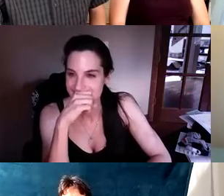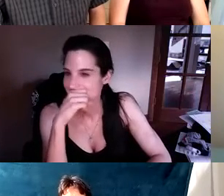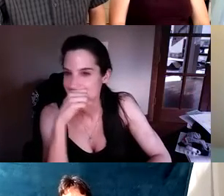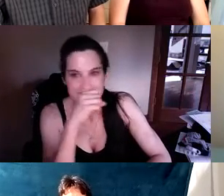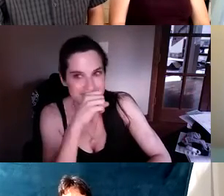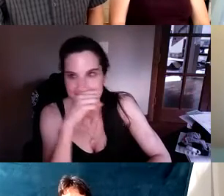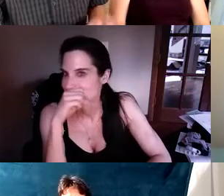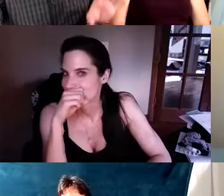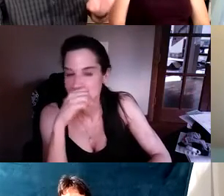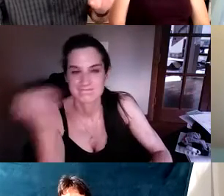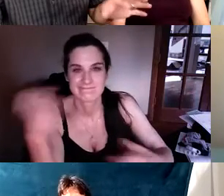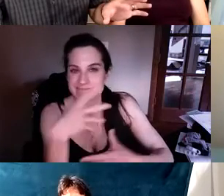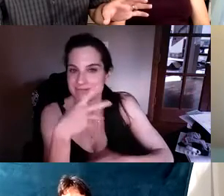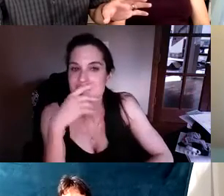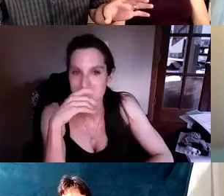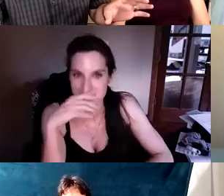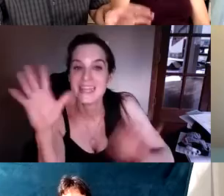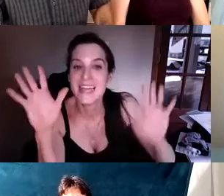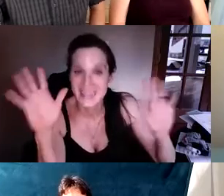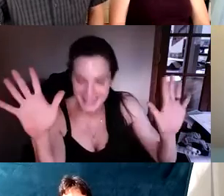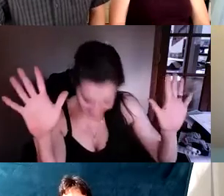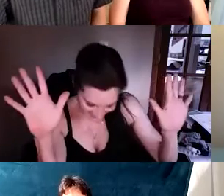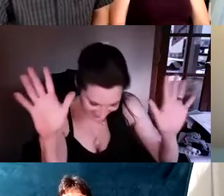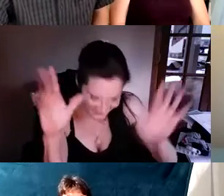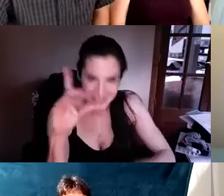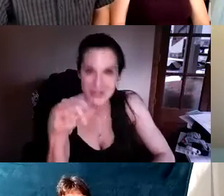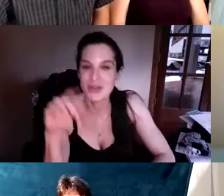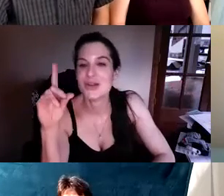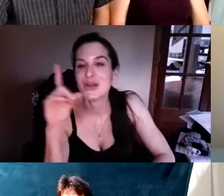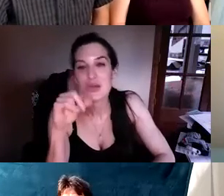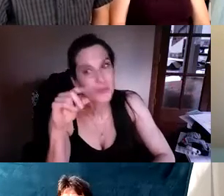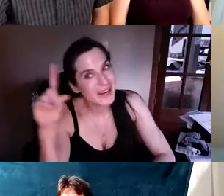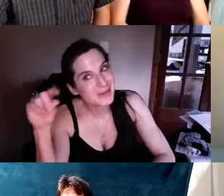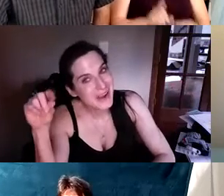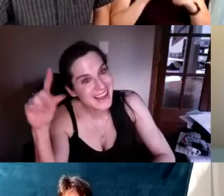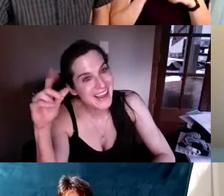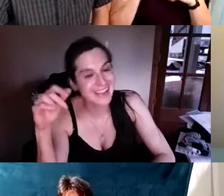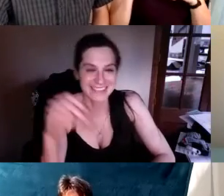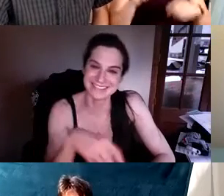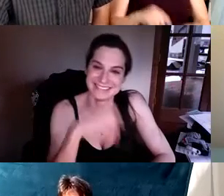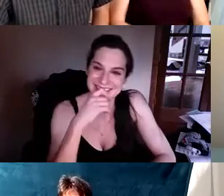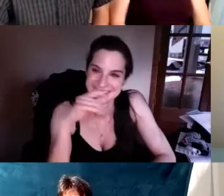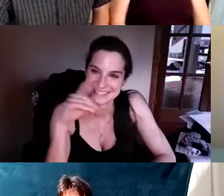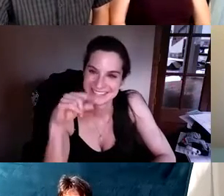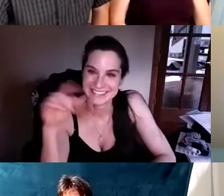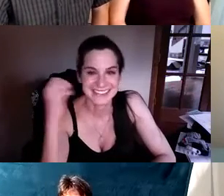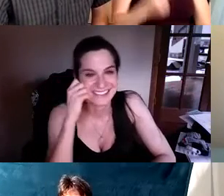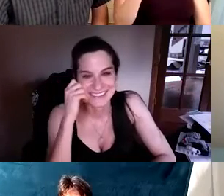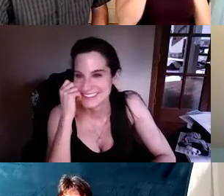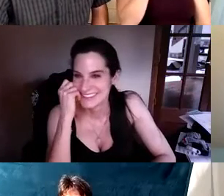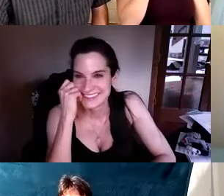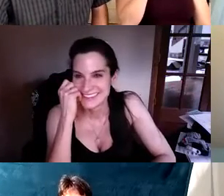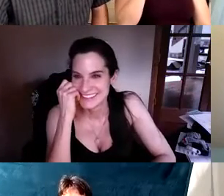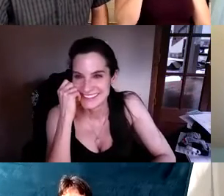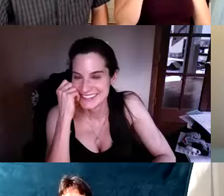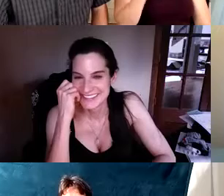gosh. As if the world isn't on fire already. All right. One more thing for 2020. Right. Somebody